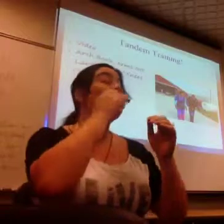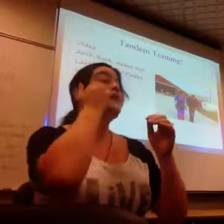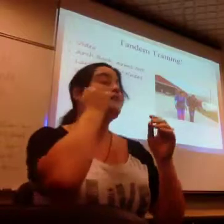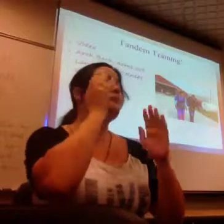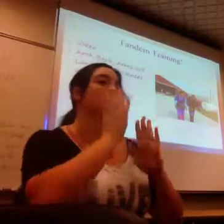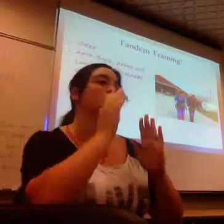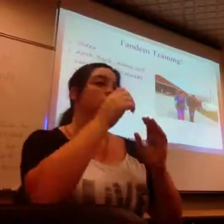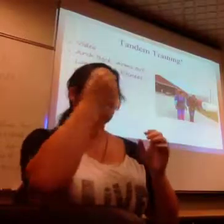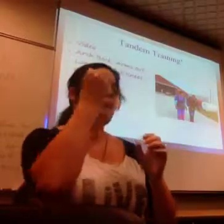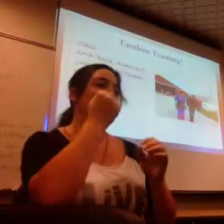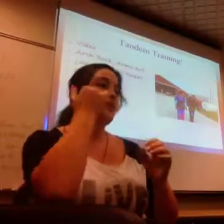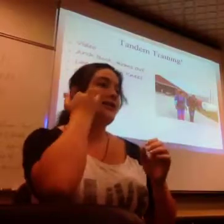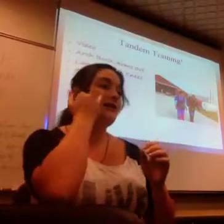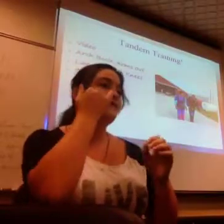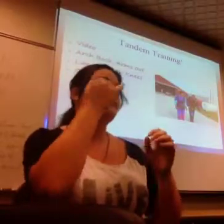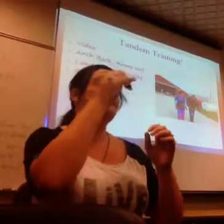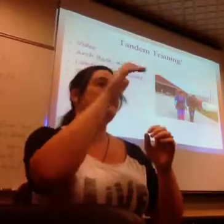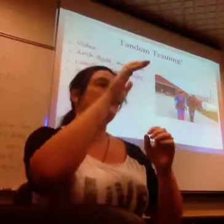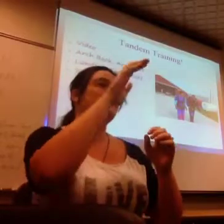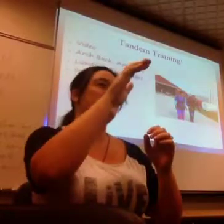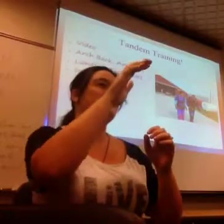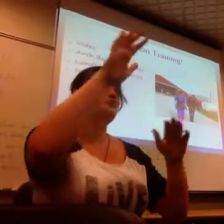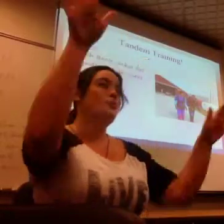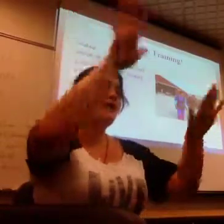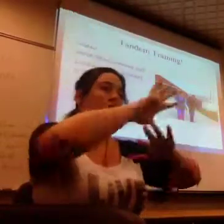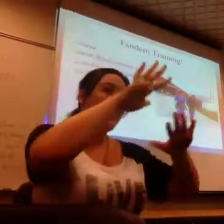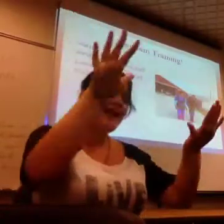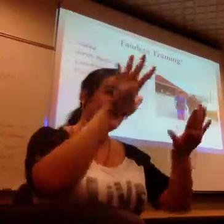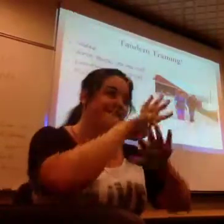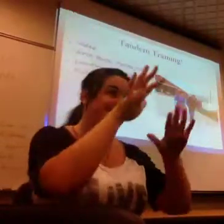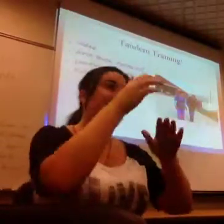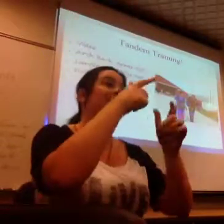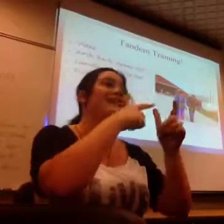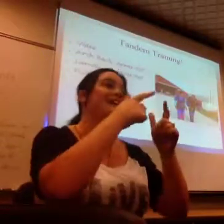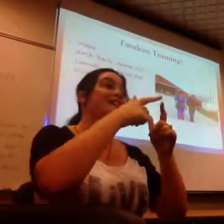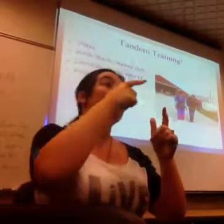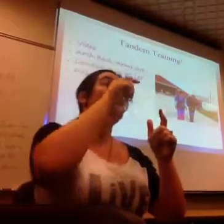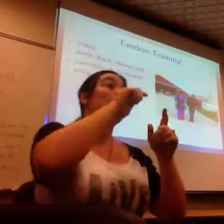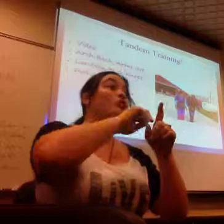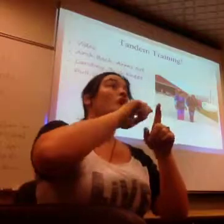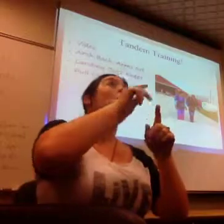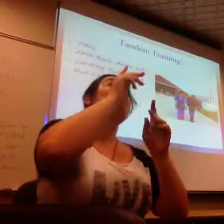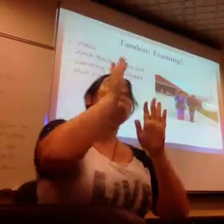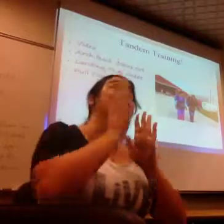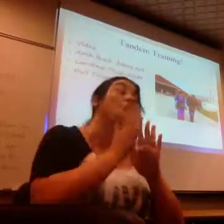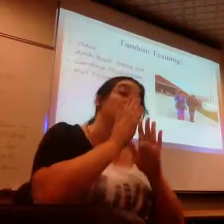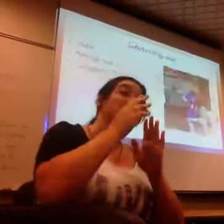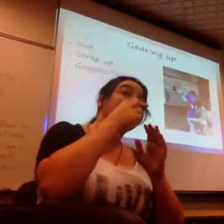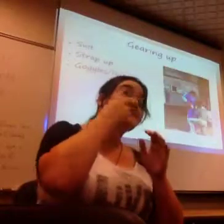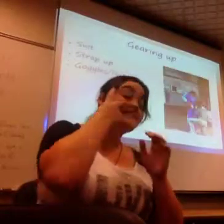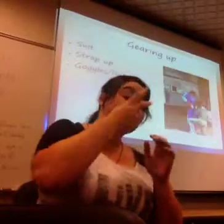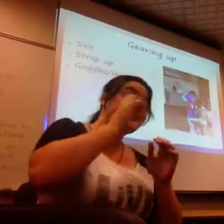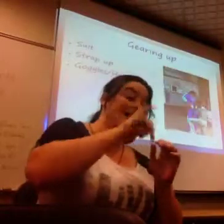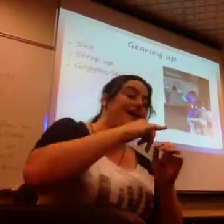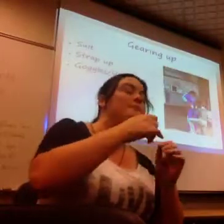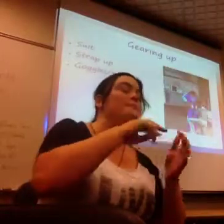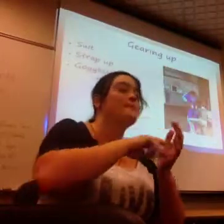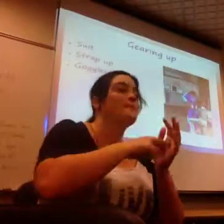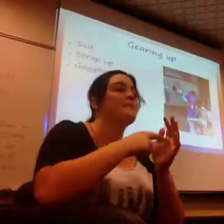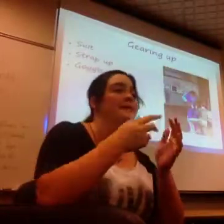So yeah, that was the training basically. It was super, super quick. And then